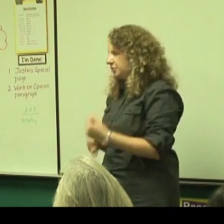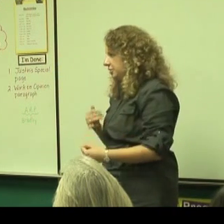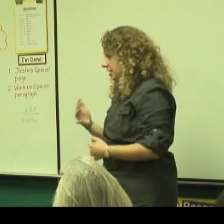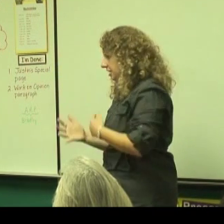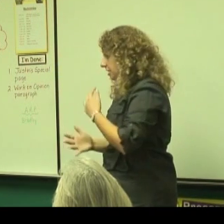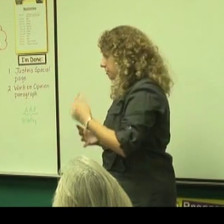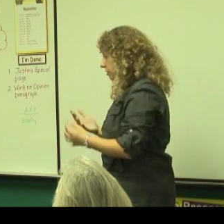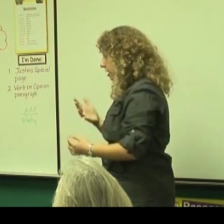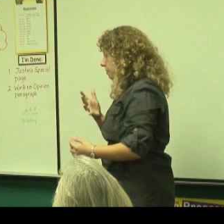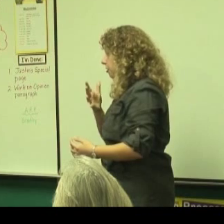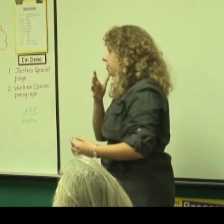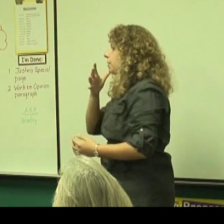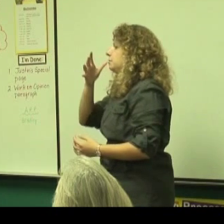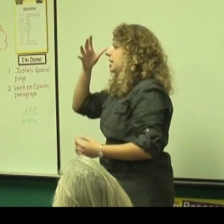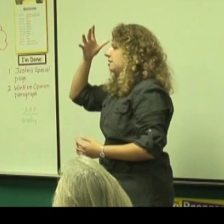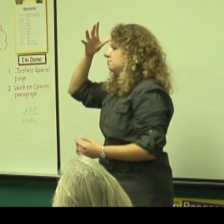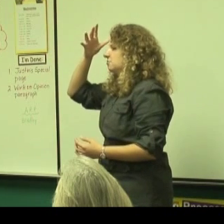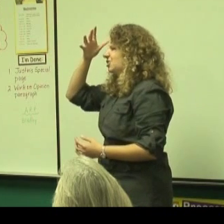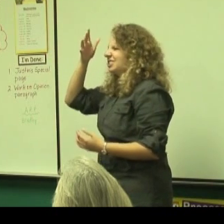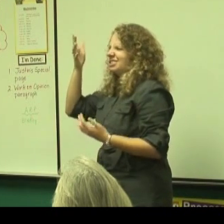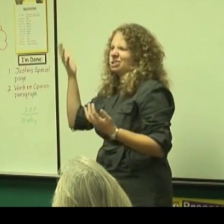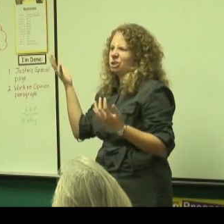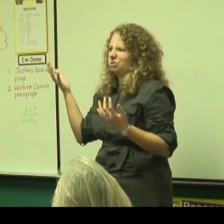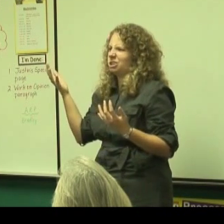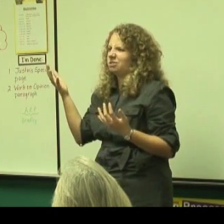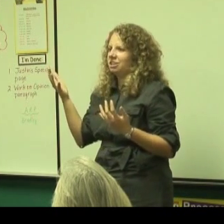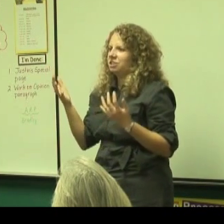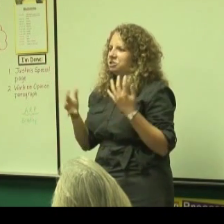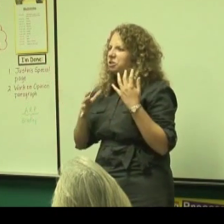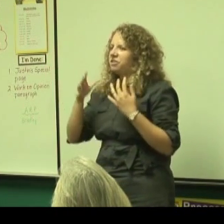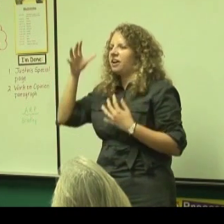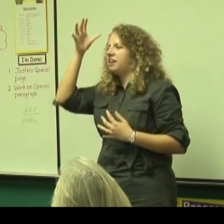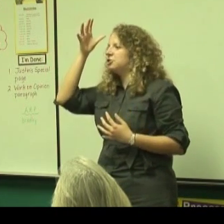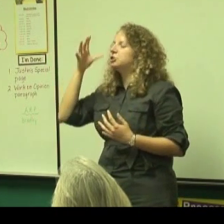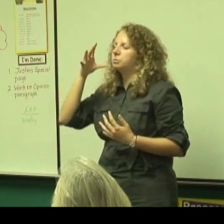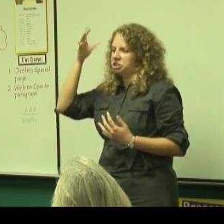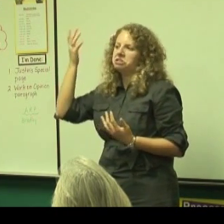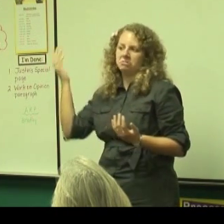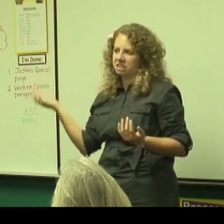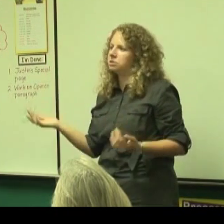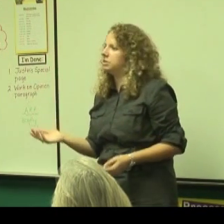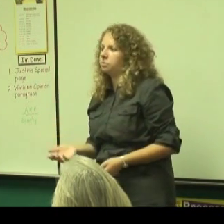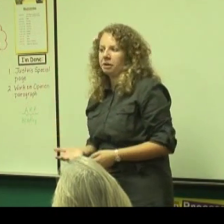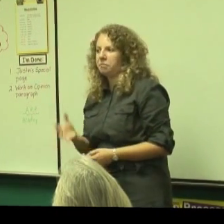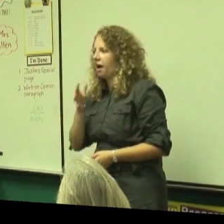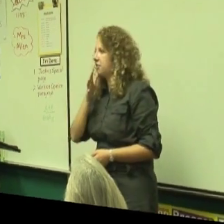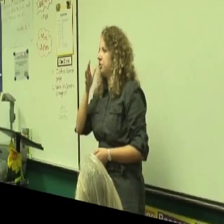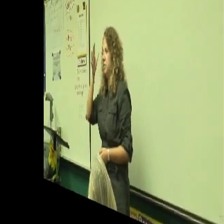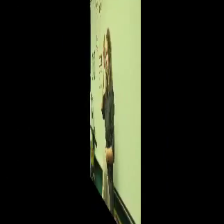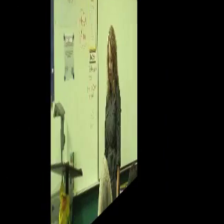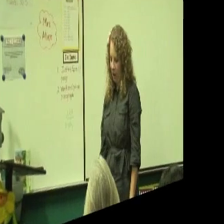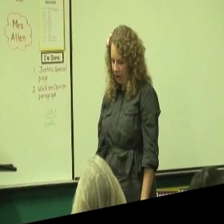here studying and I'm going up, I would go mom, dad, just because it's closer. So if I ever switch it, that's the reason why. But either Paula,